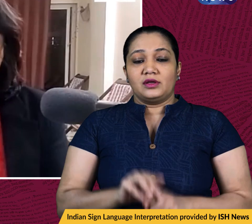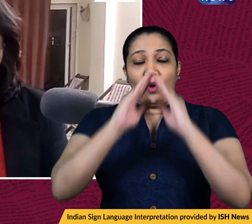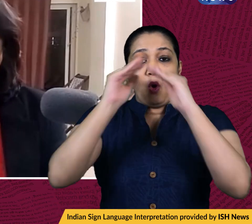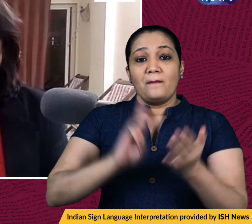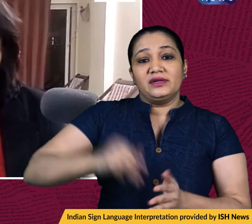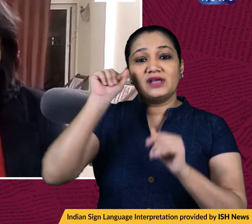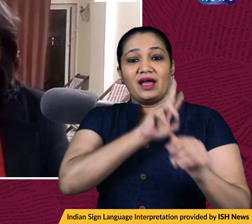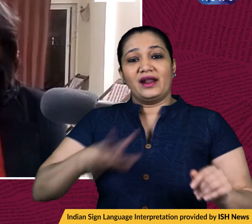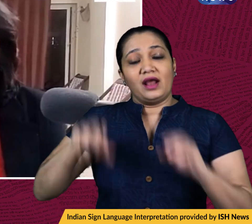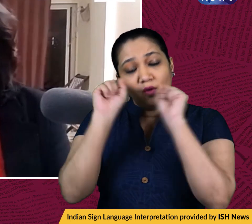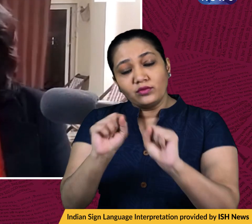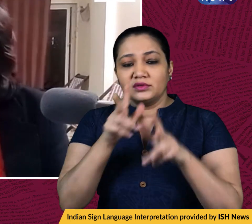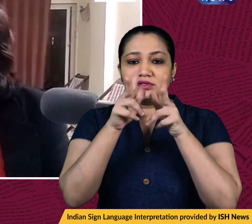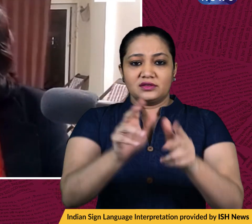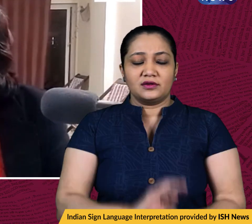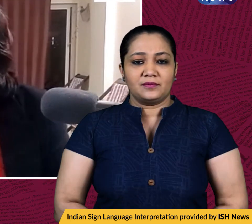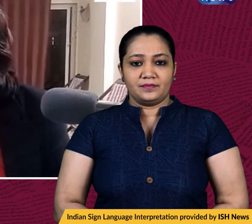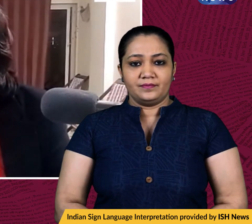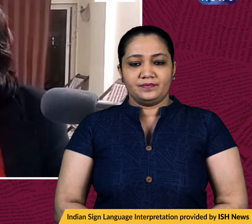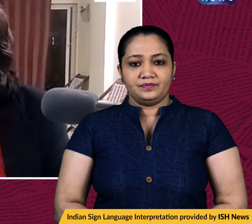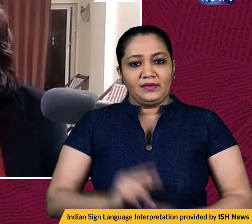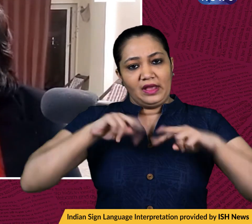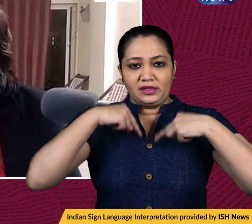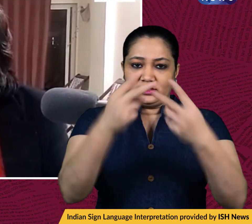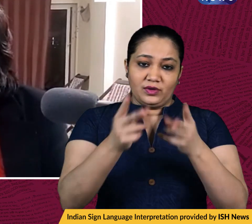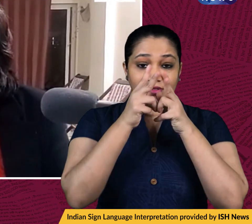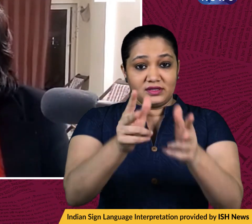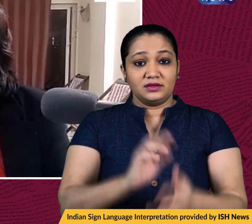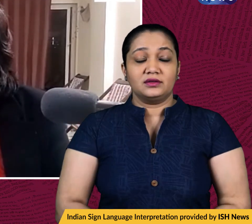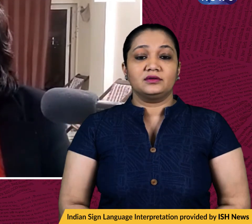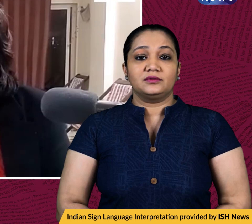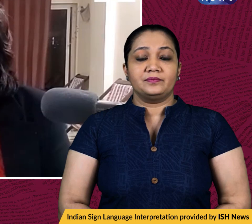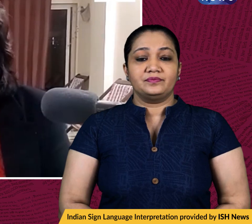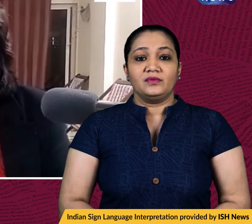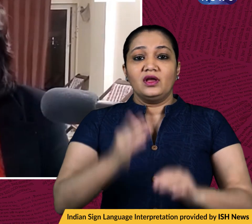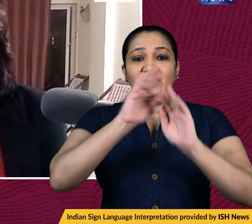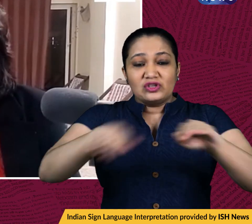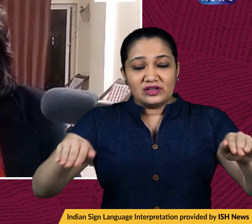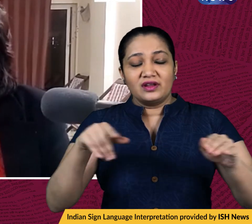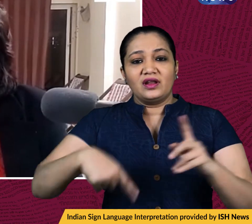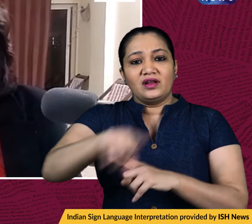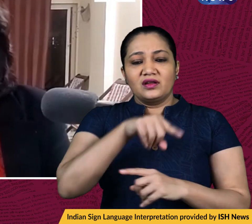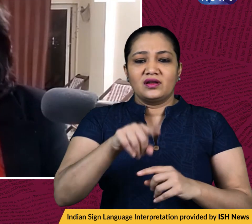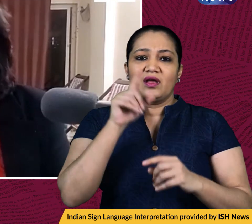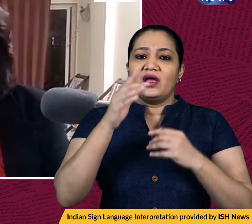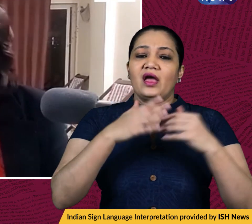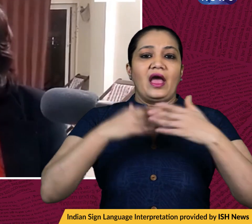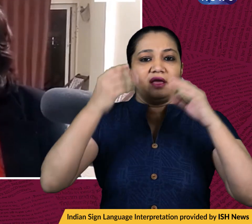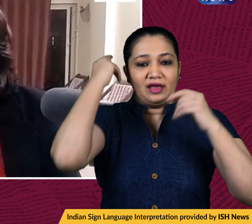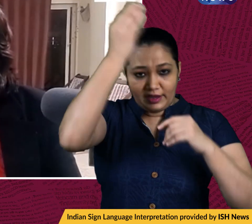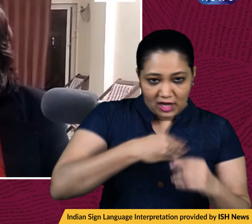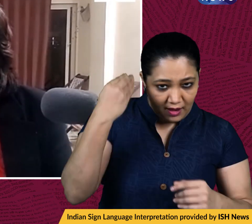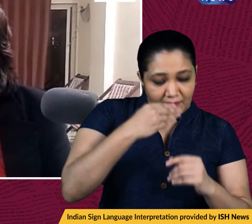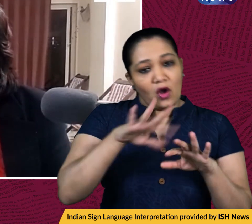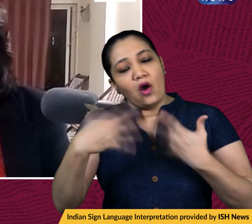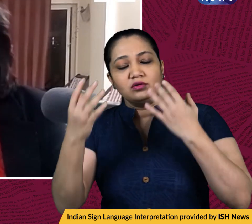of the state of Karnataka has made a statement. He's responded saying that children should neither